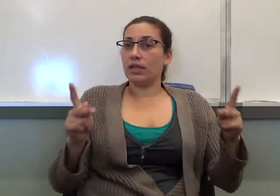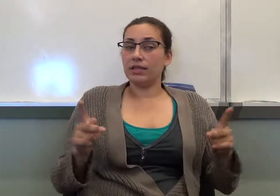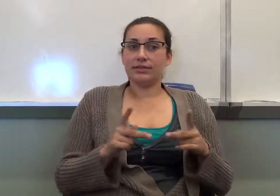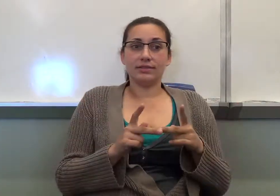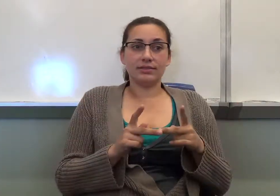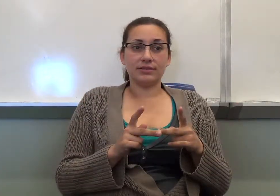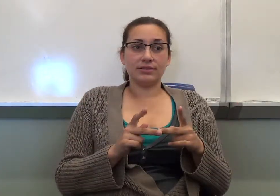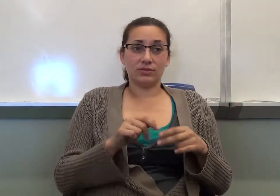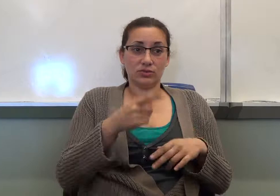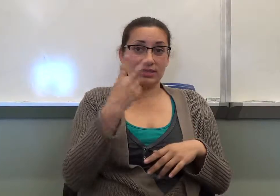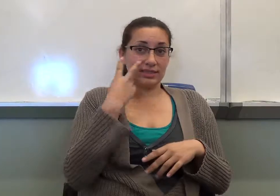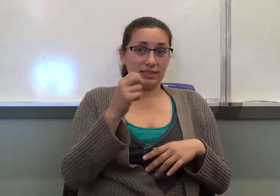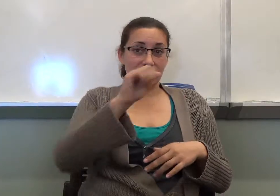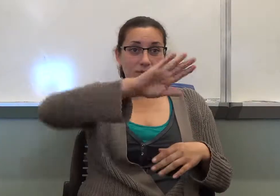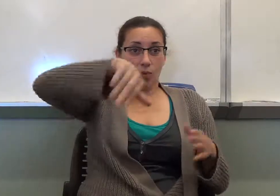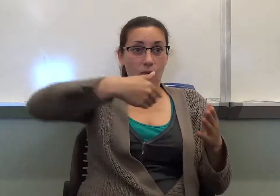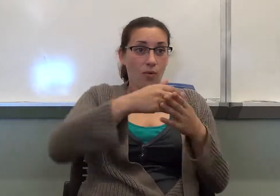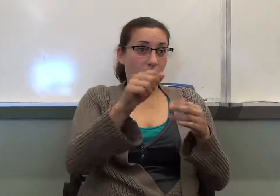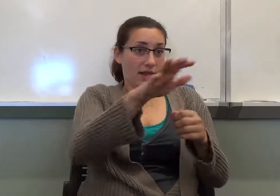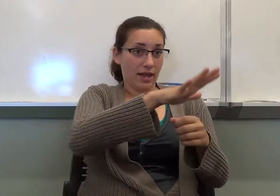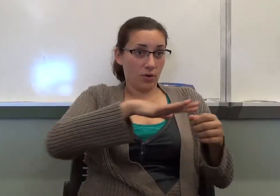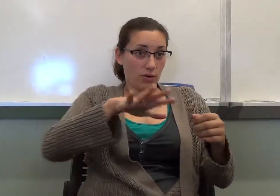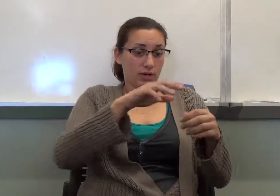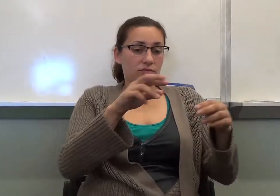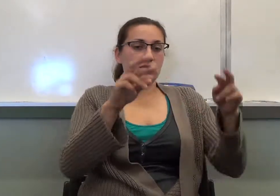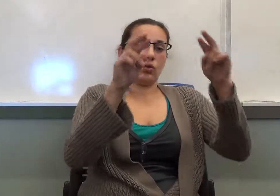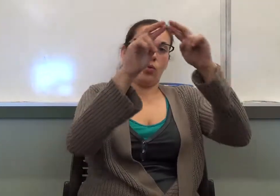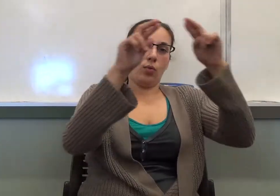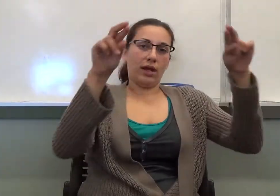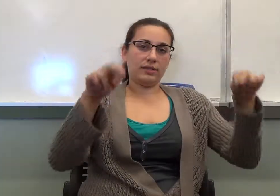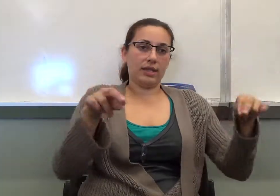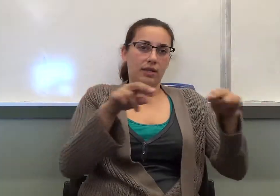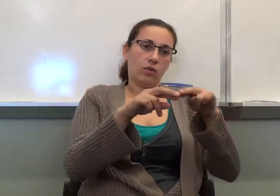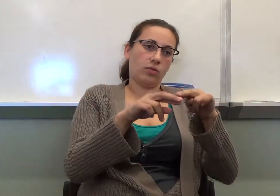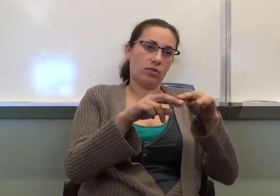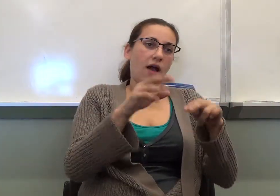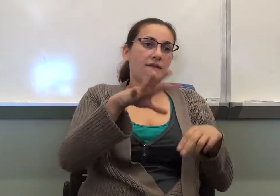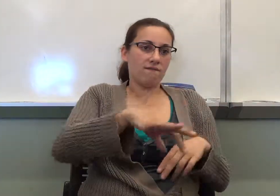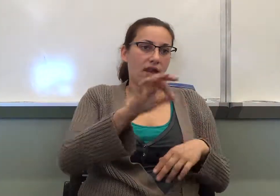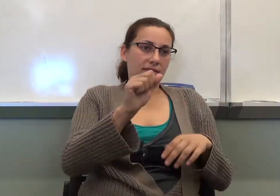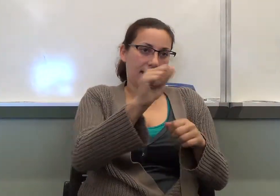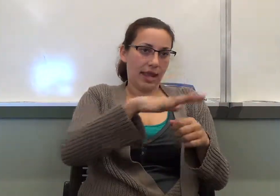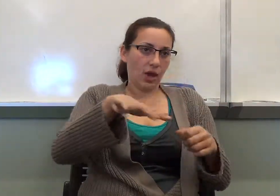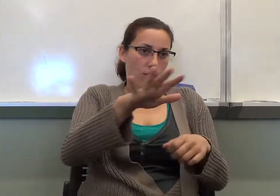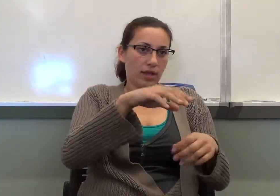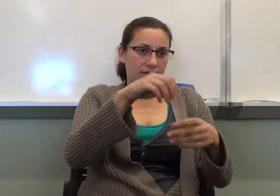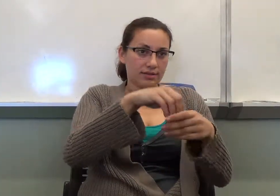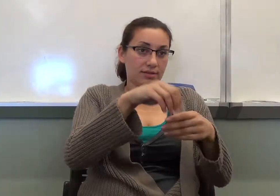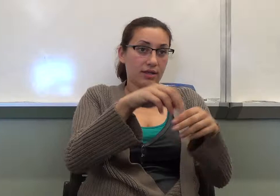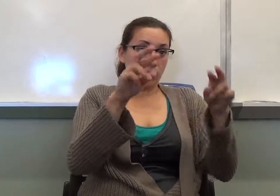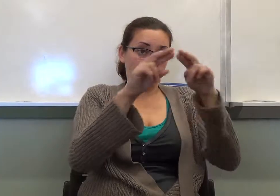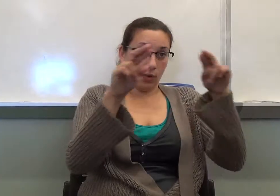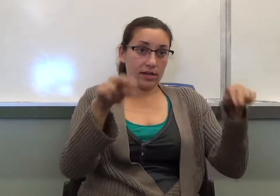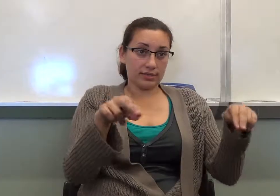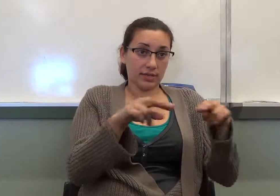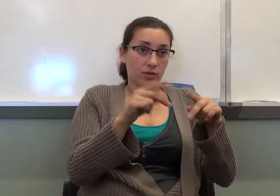the entire area of the rectangle. Just think of dropping this line down here. Now you've got a rectangle. That's easy to